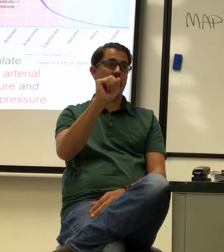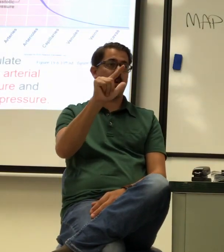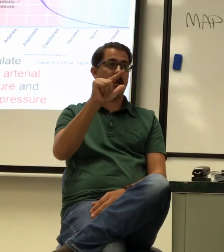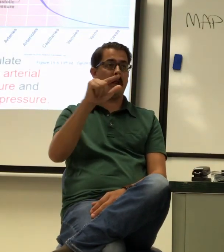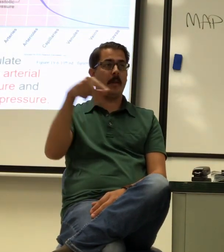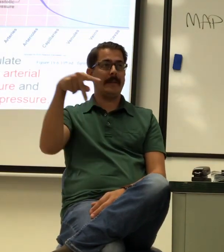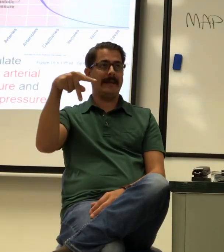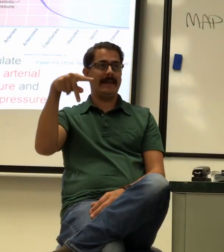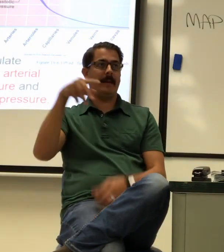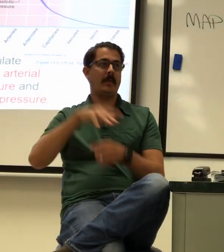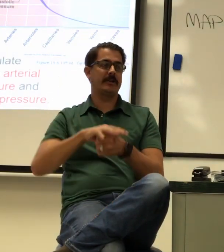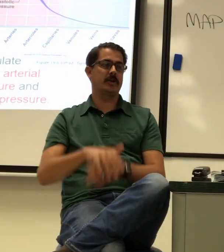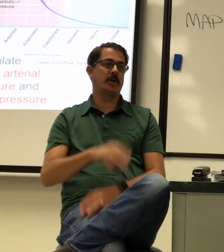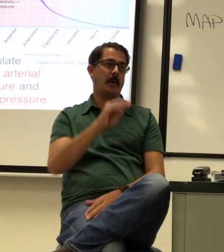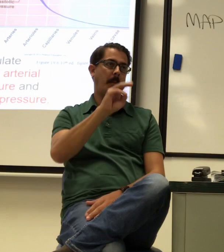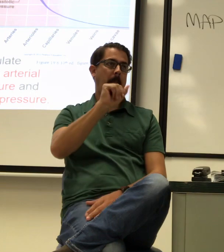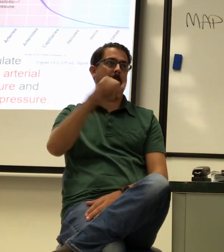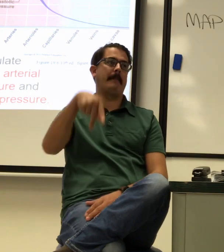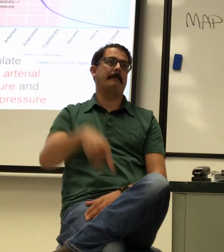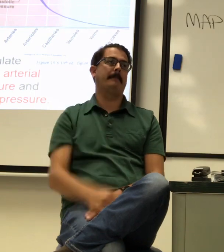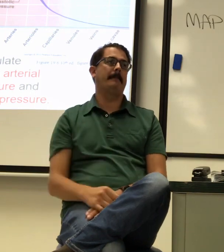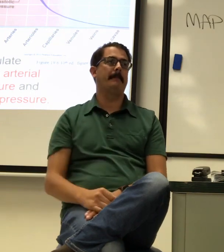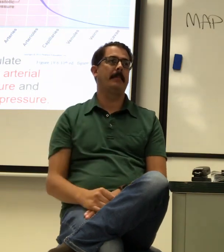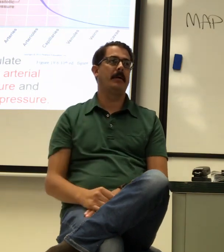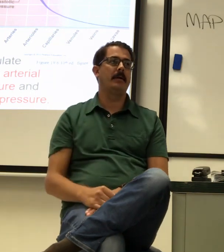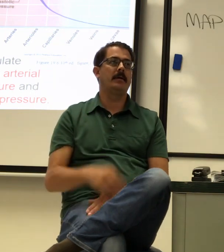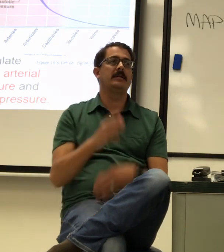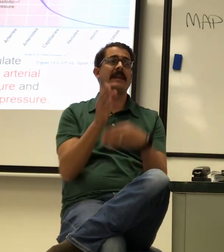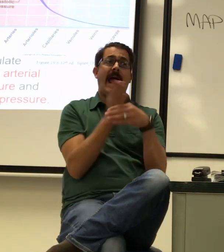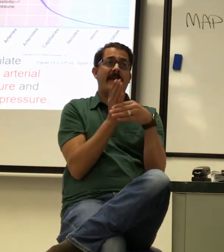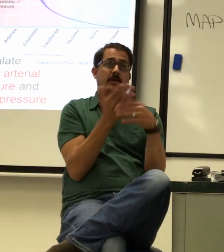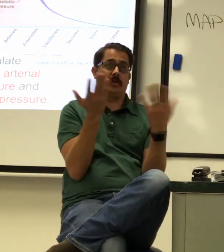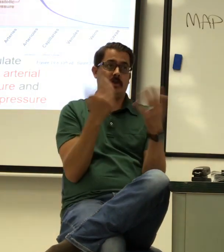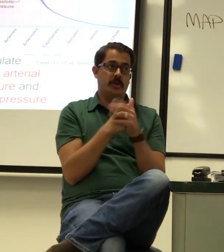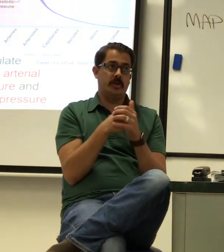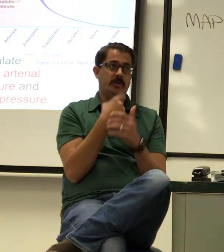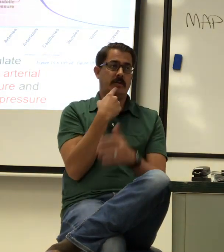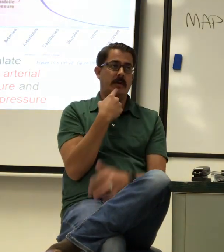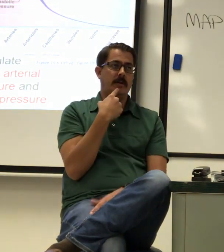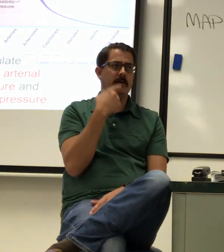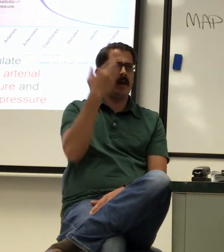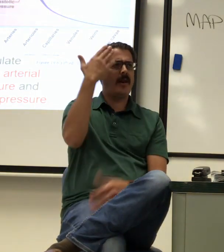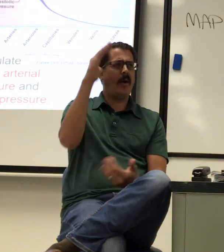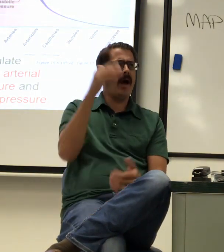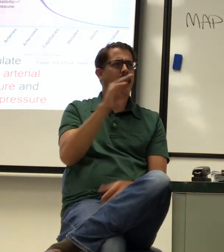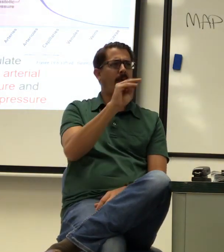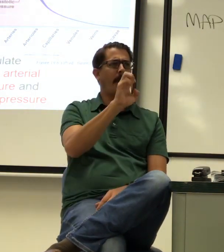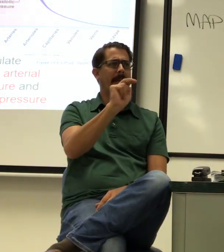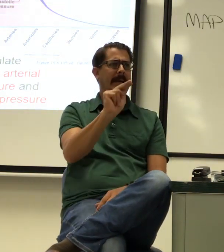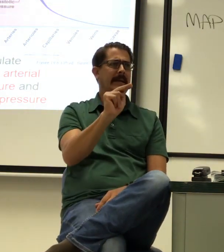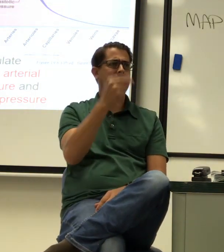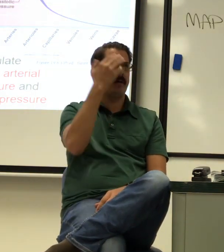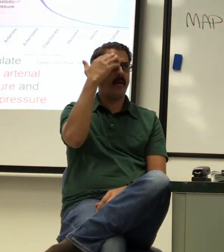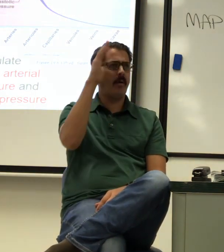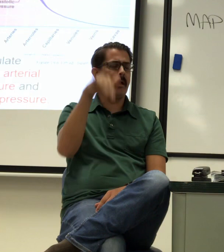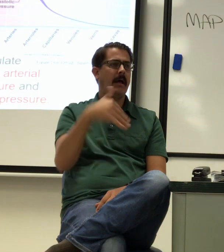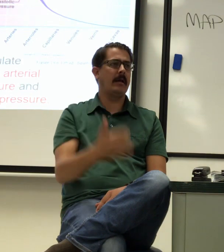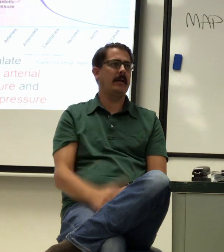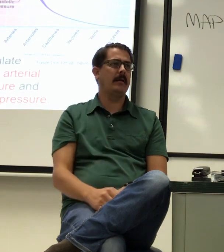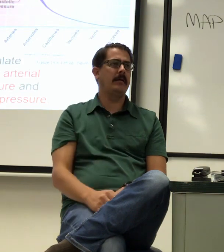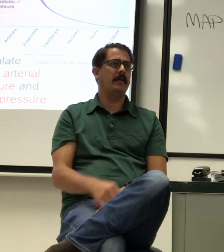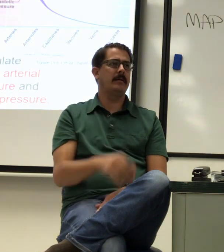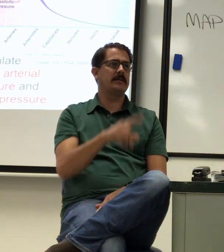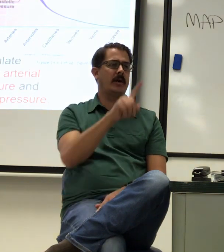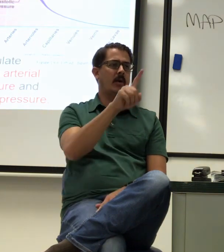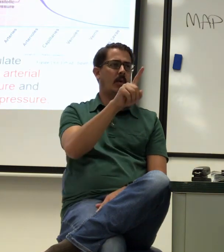out. But, and we're just taking an average. You say, I know how to take the mean. Isn't